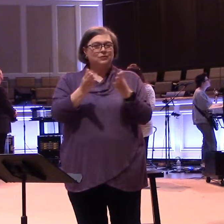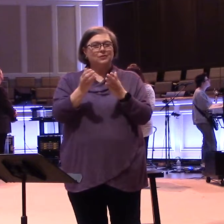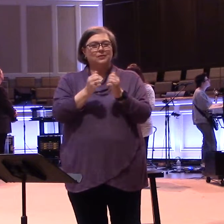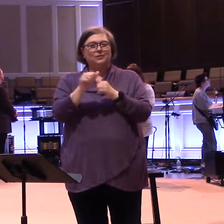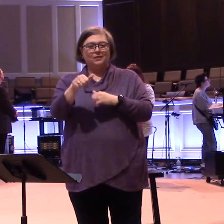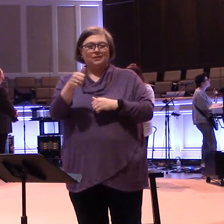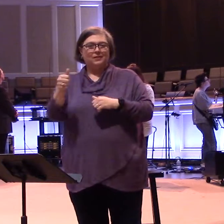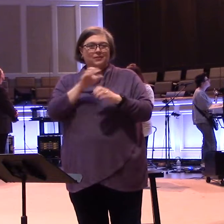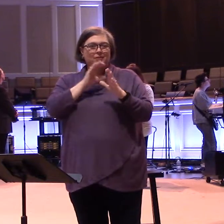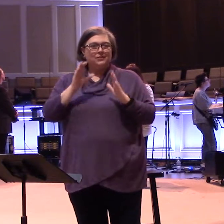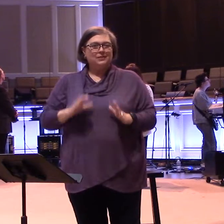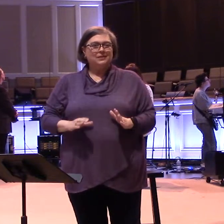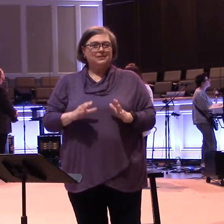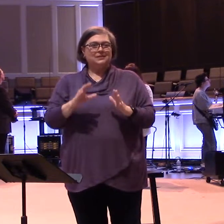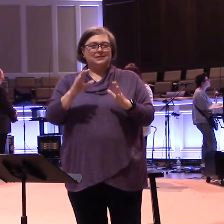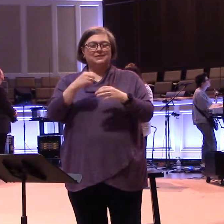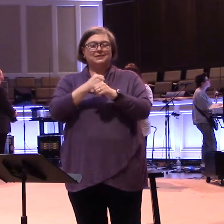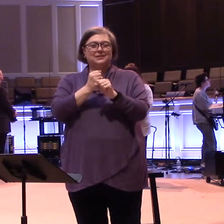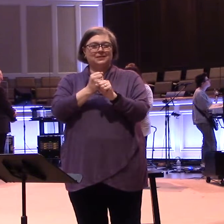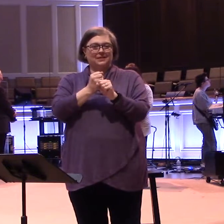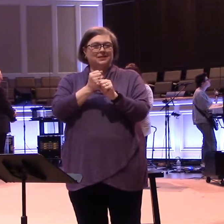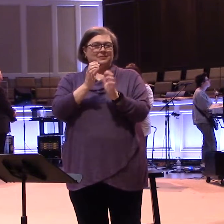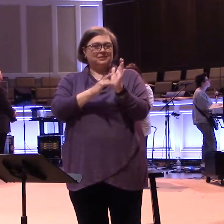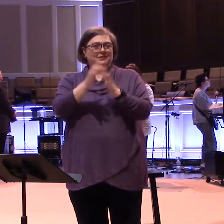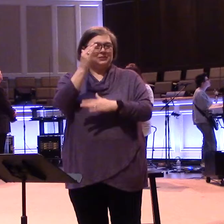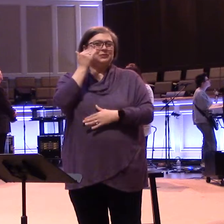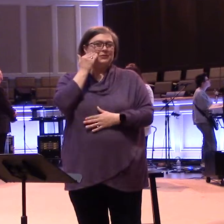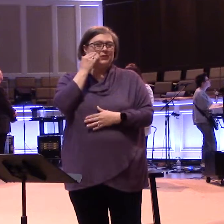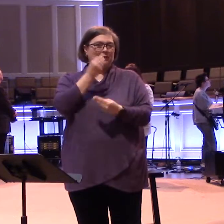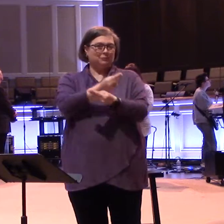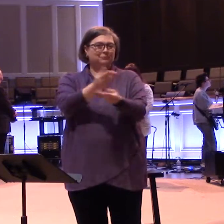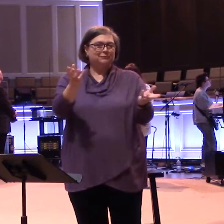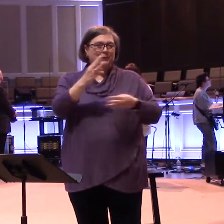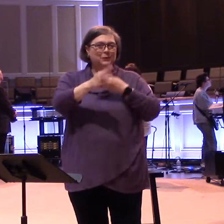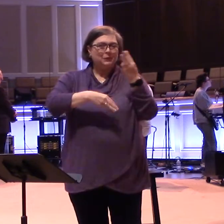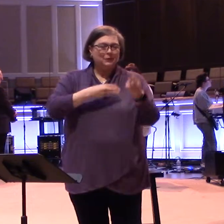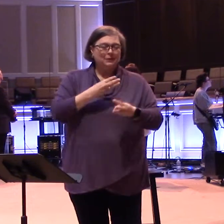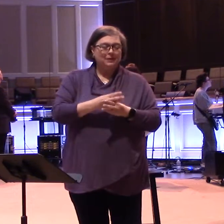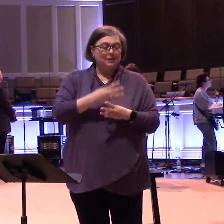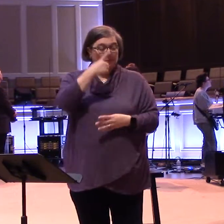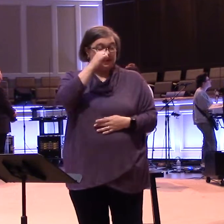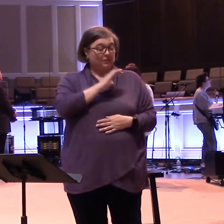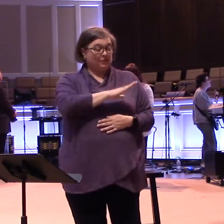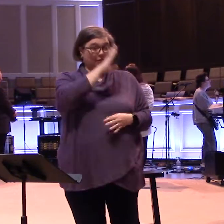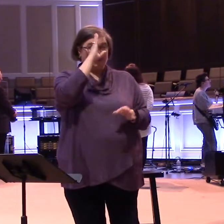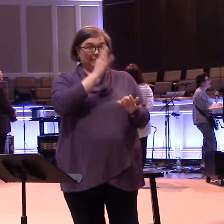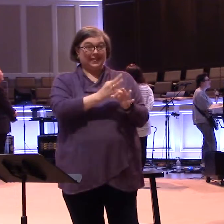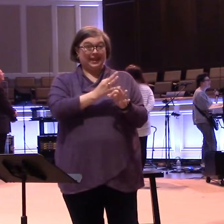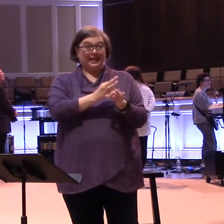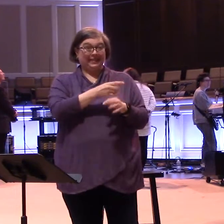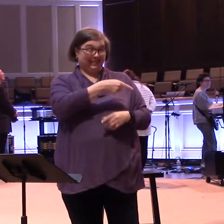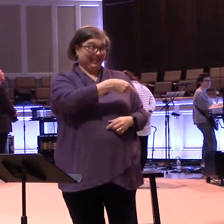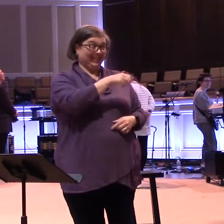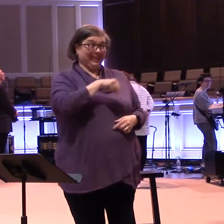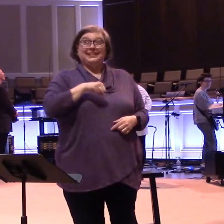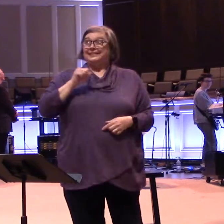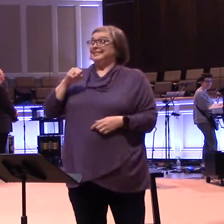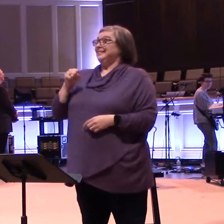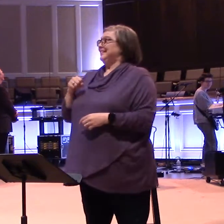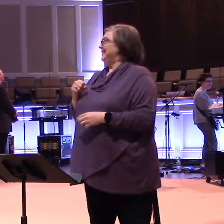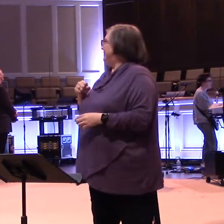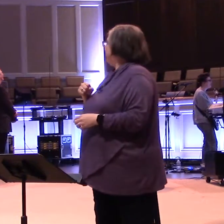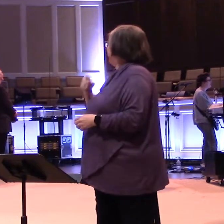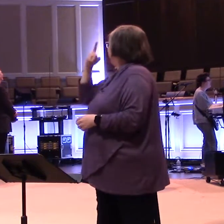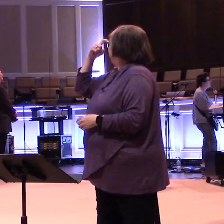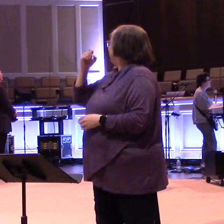we do. Yes. All right. Well, because of your profession of faith. Oh, wait. You got it.